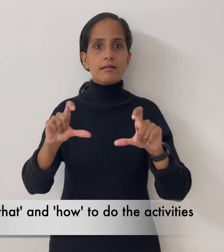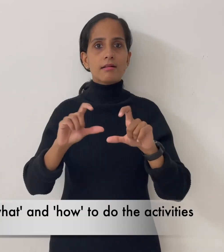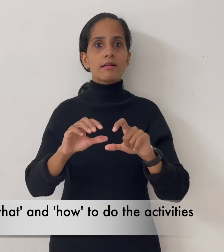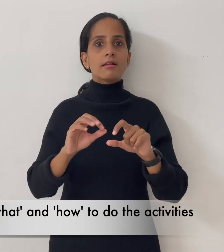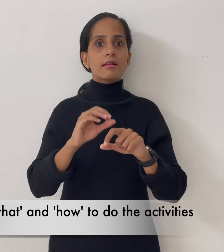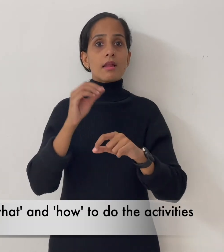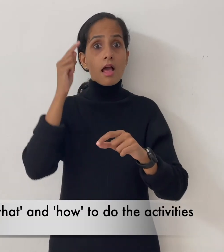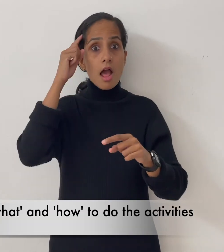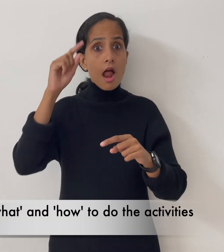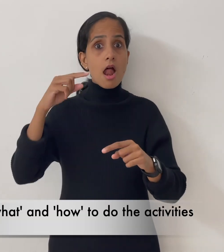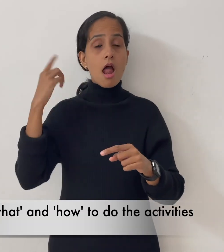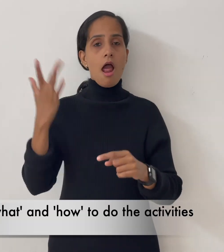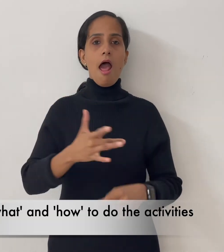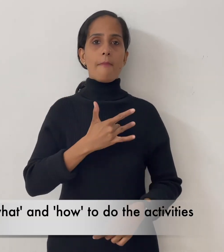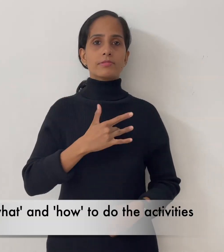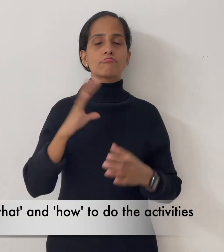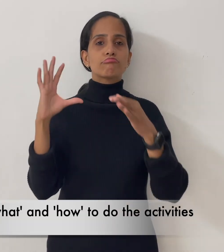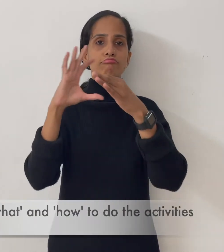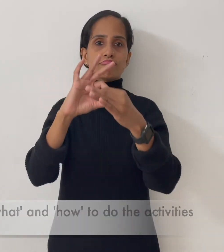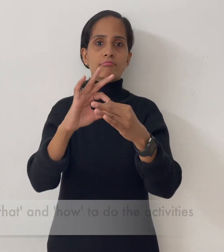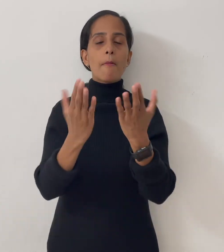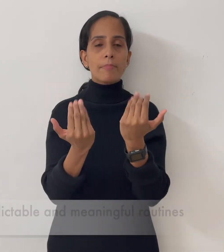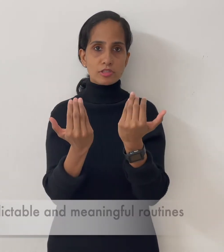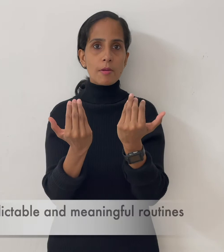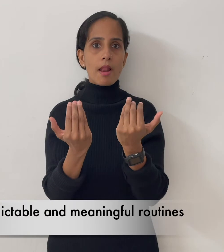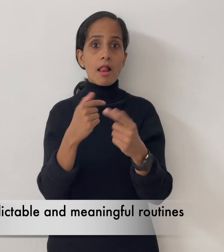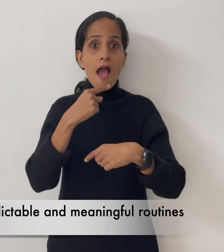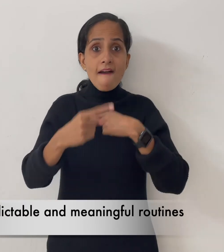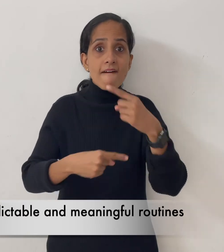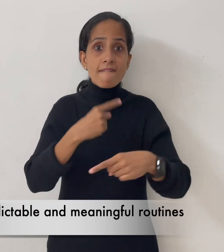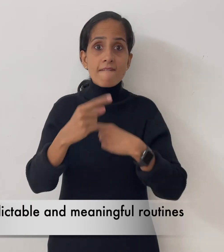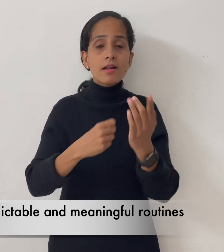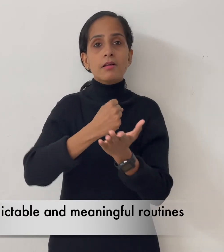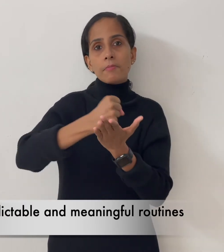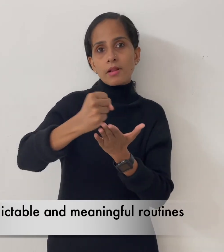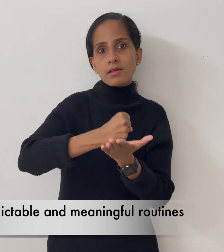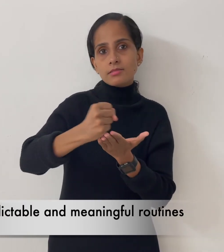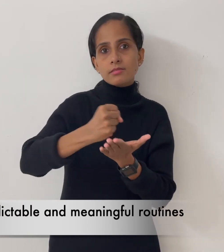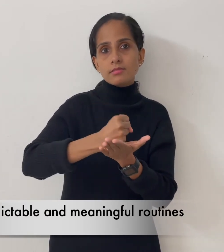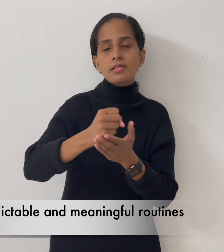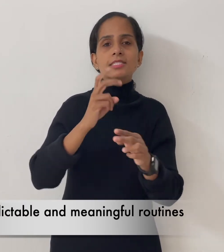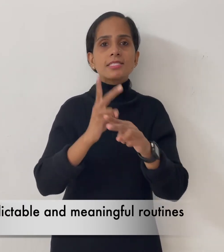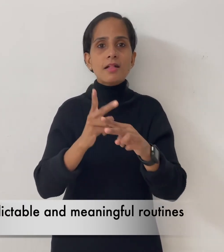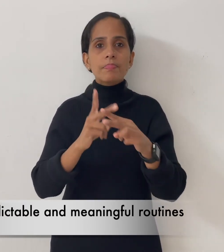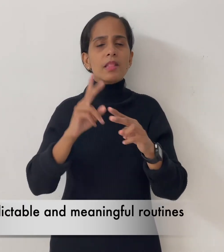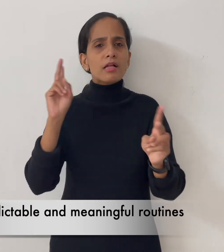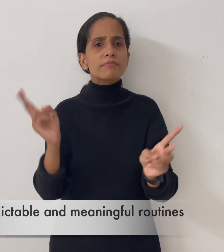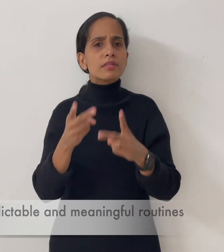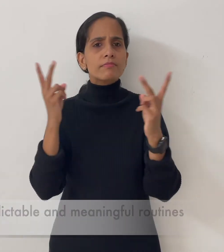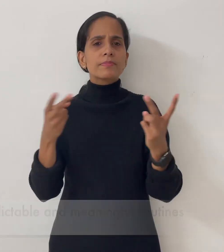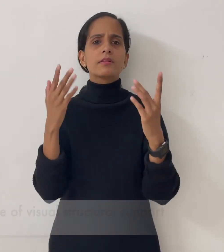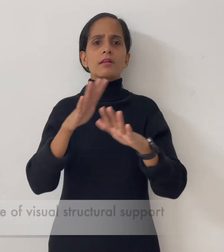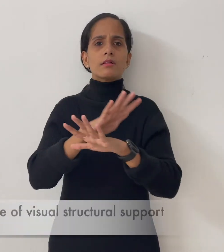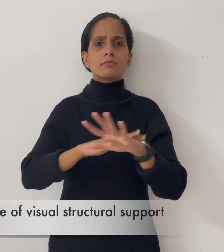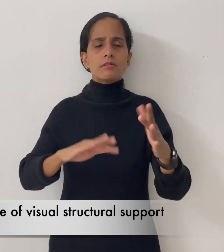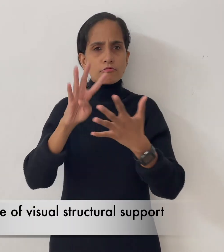the activities. They are predictable and meaningful routines, and the